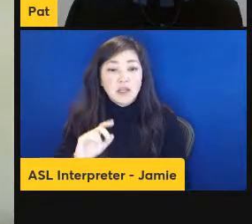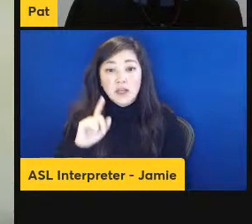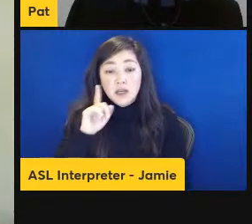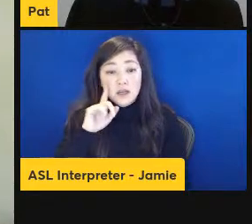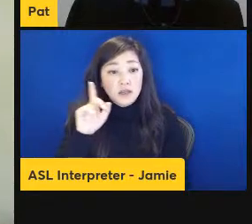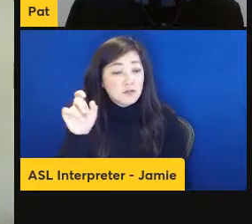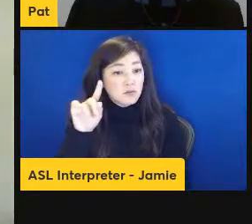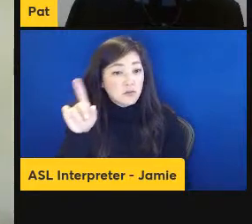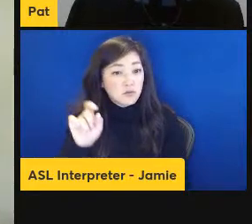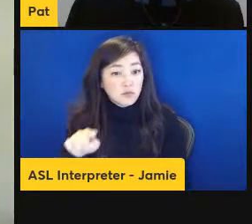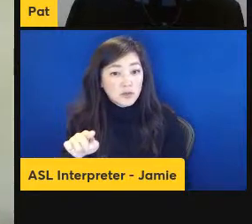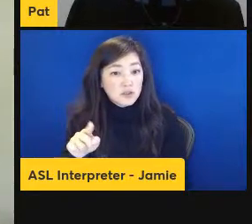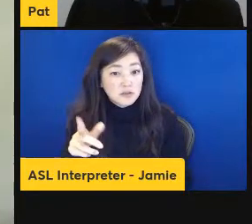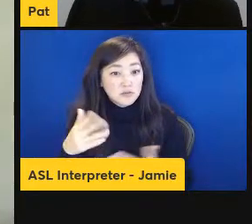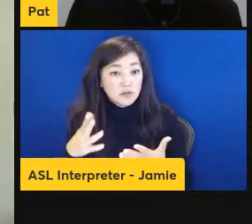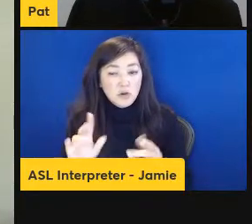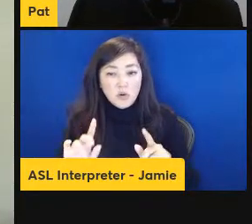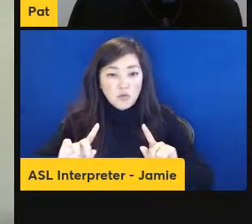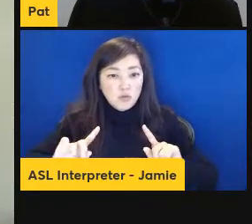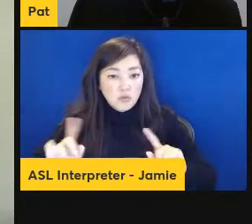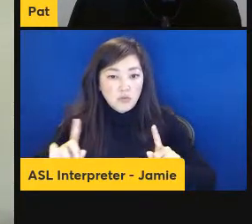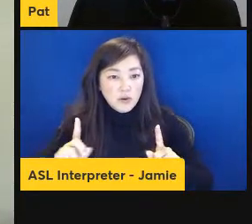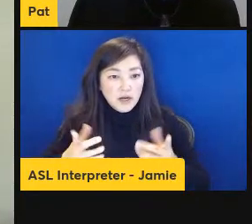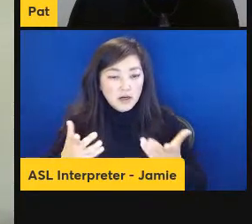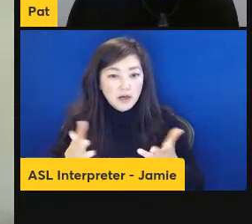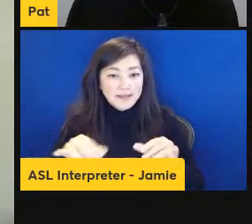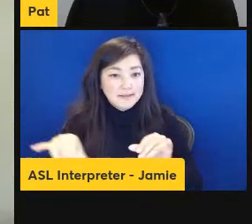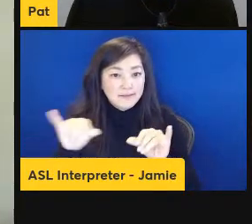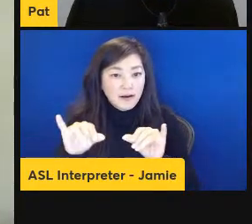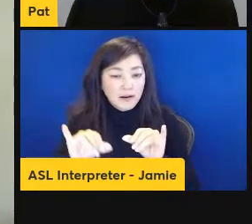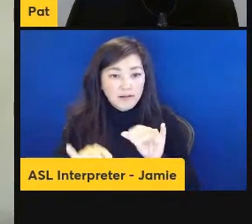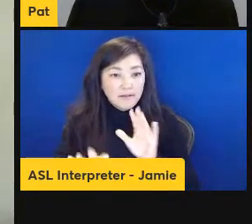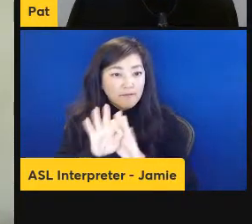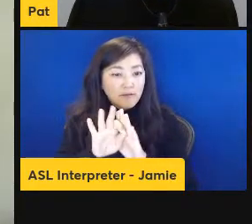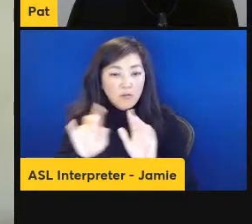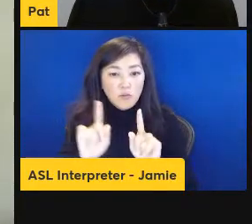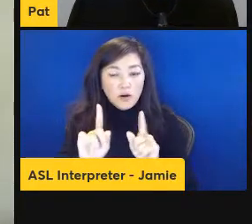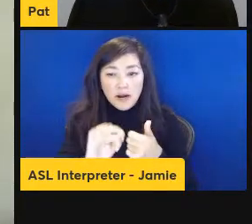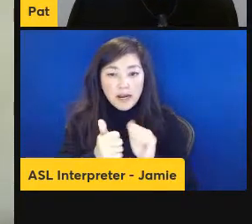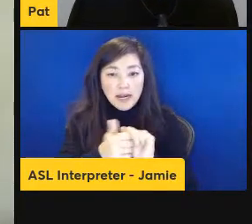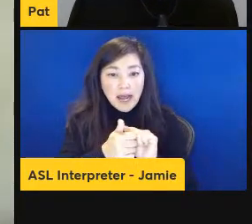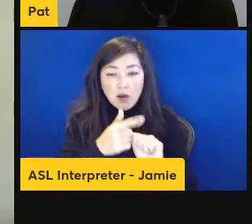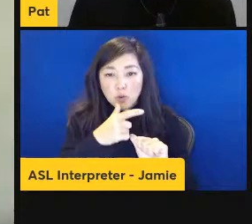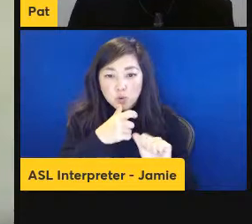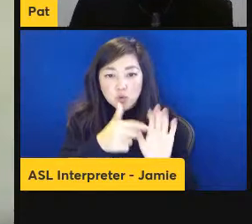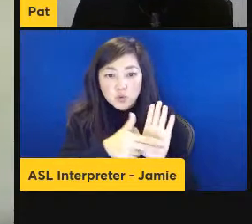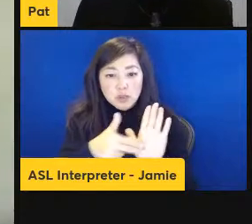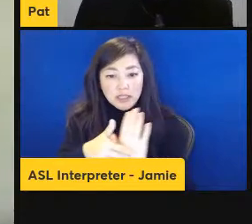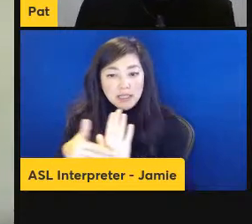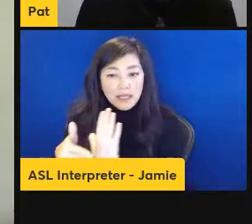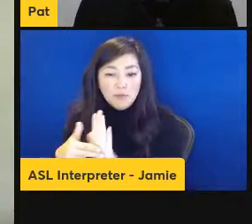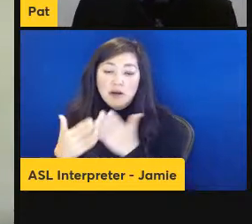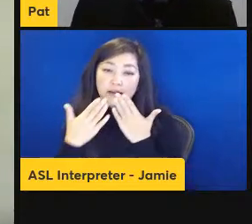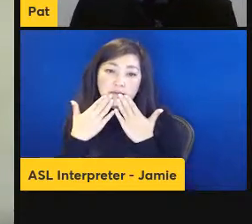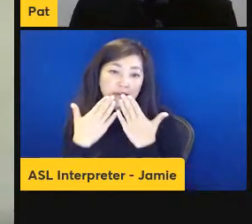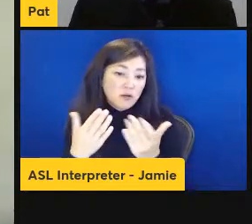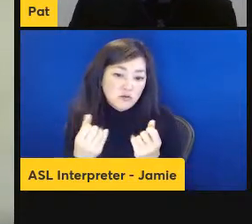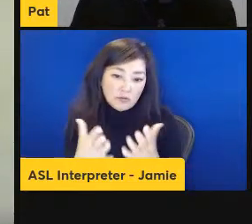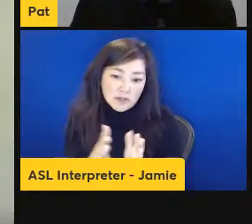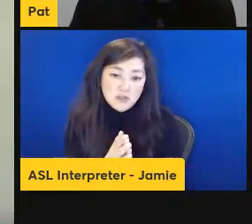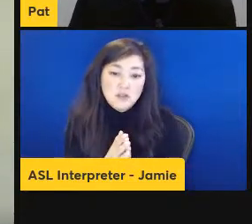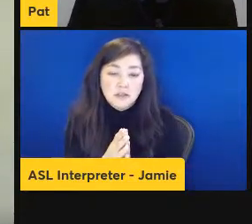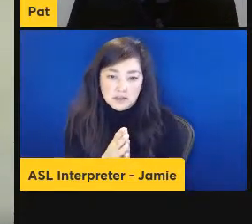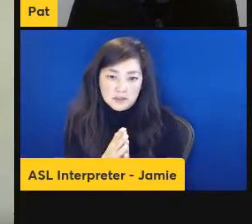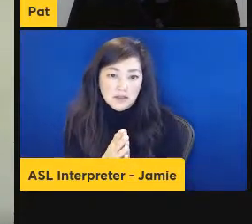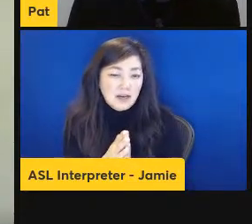is, where did those standards come from? How did they define them? Yes, thank you. I mean, that was my takeaway too from what